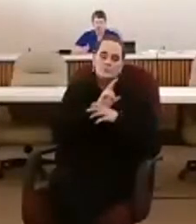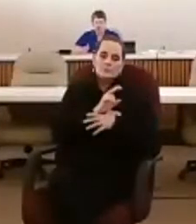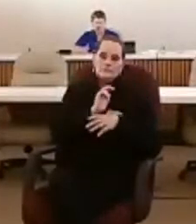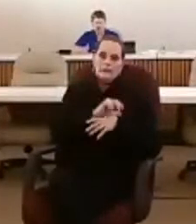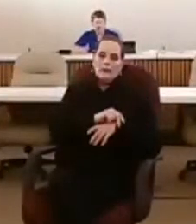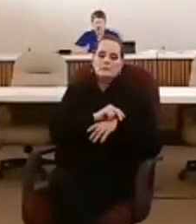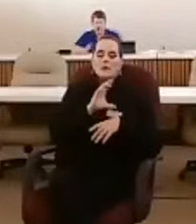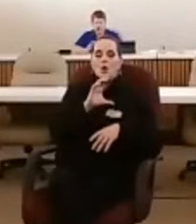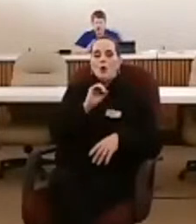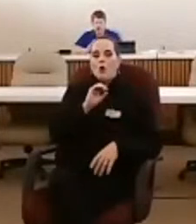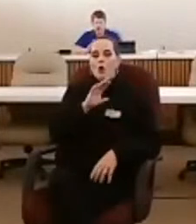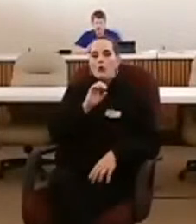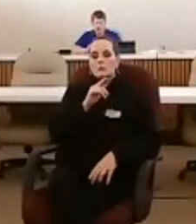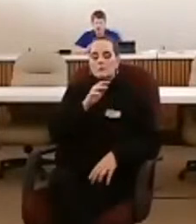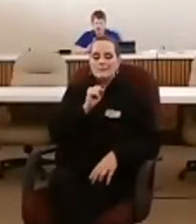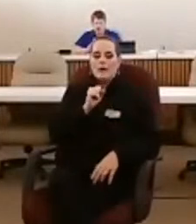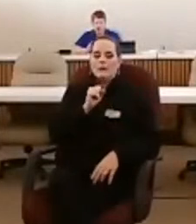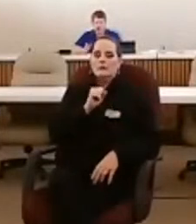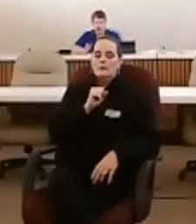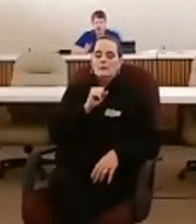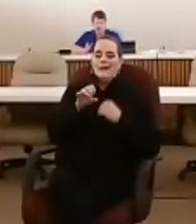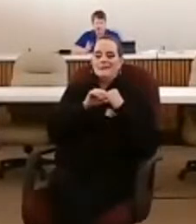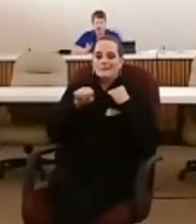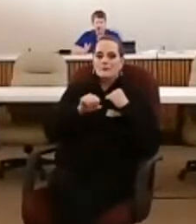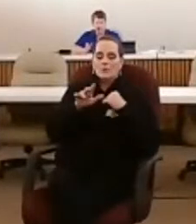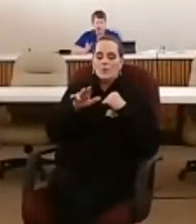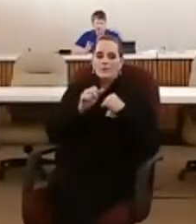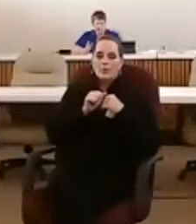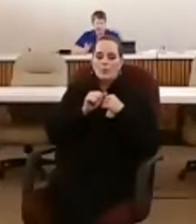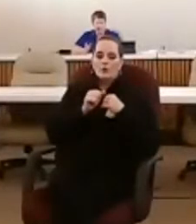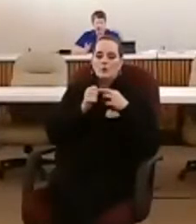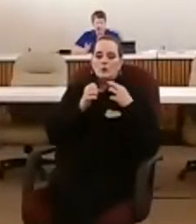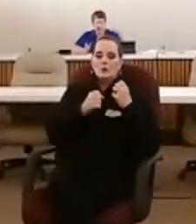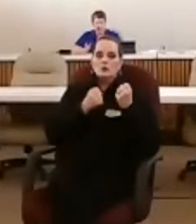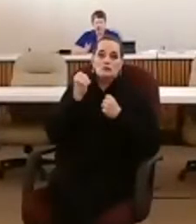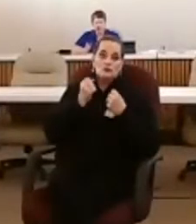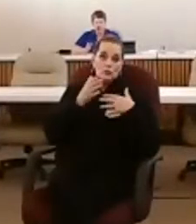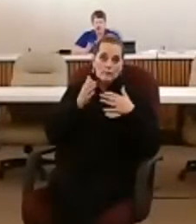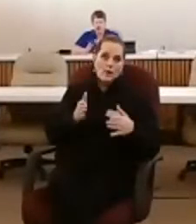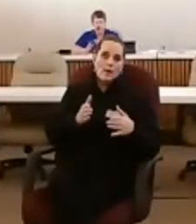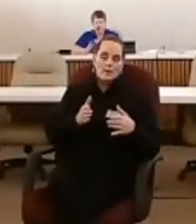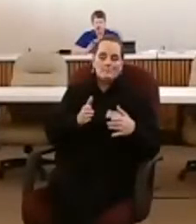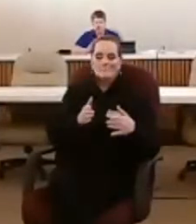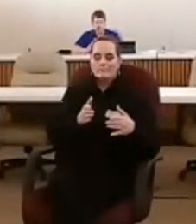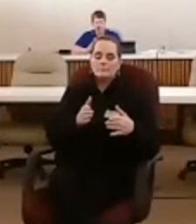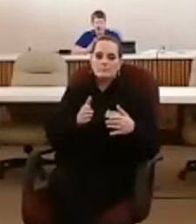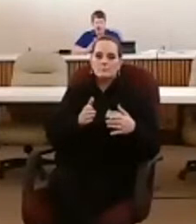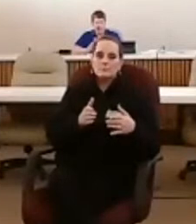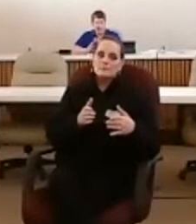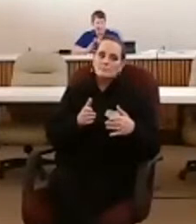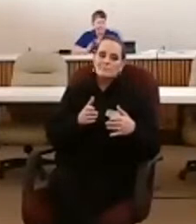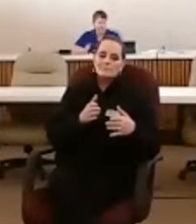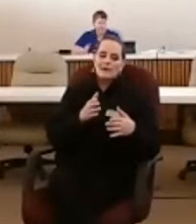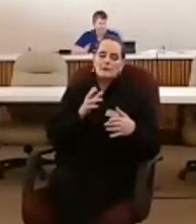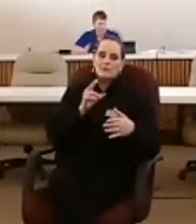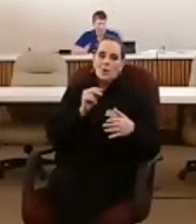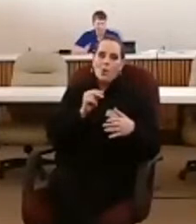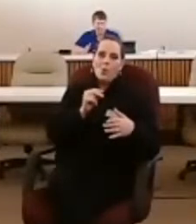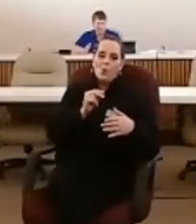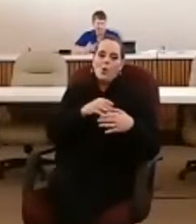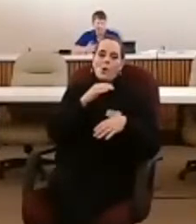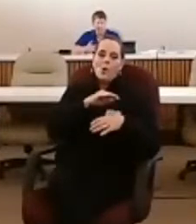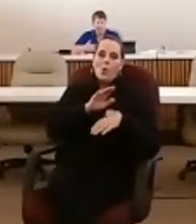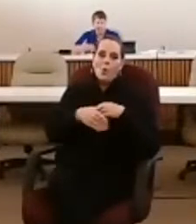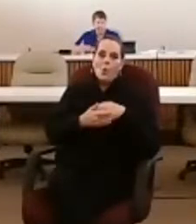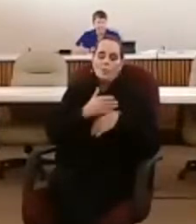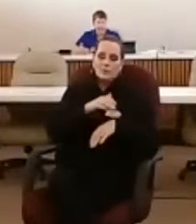extension of their driveway, that the no overnight parking takes care of that. That doesn't mean that you have to accept that. You